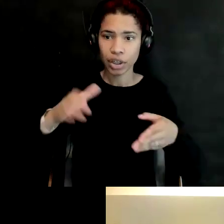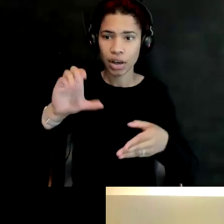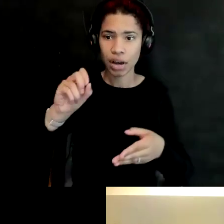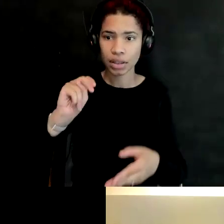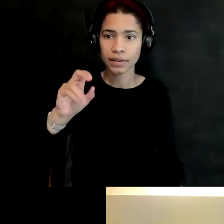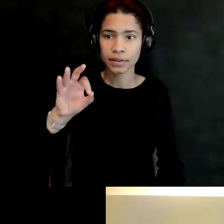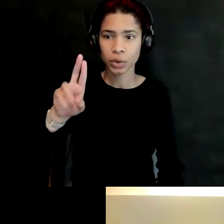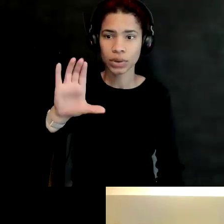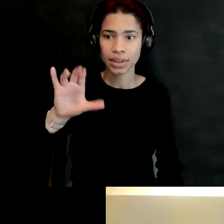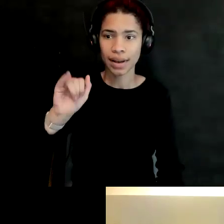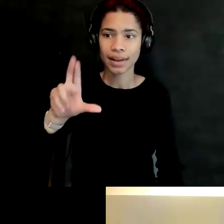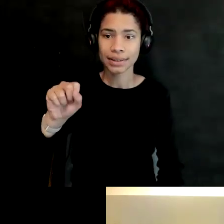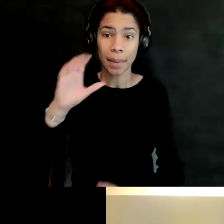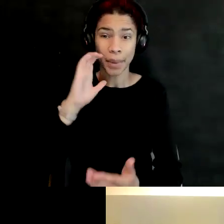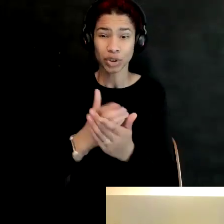lot of truth in that.